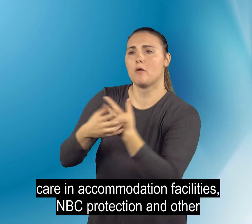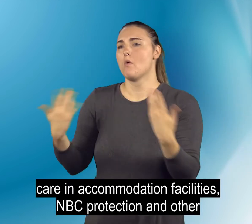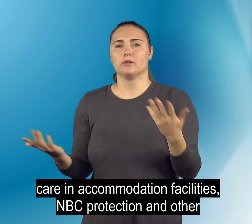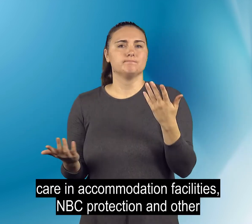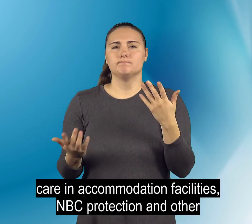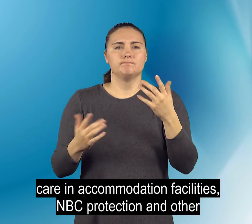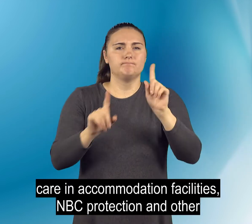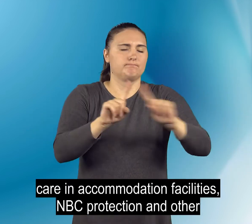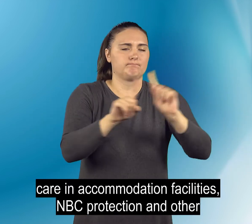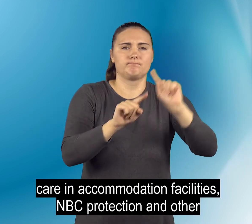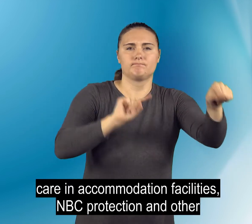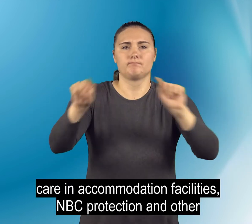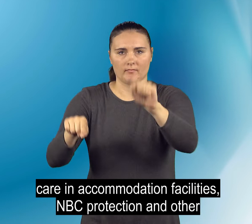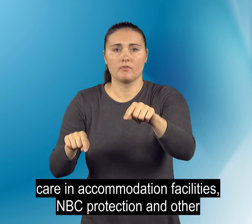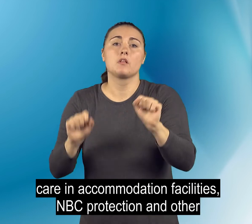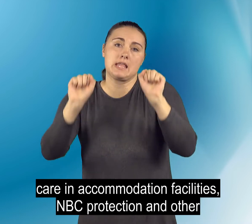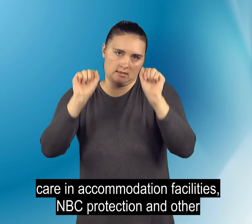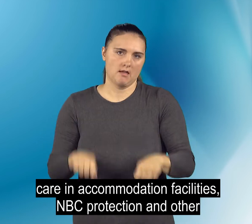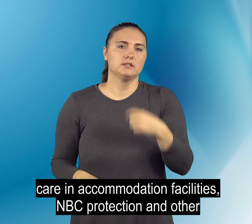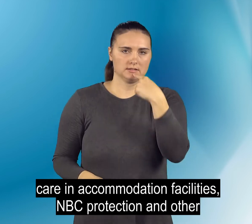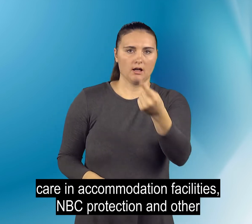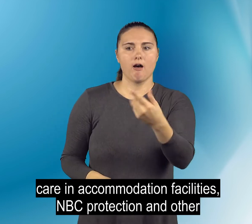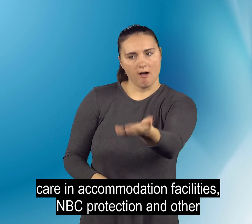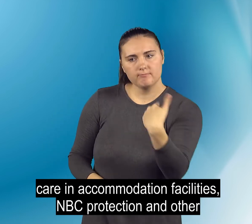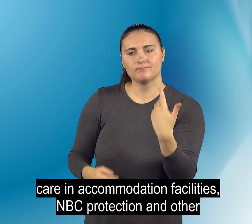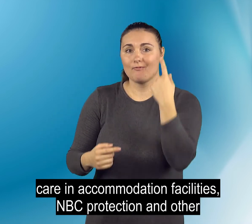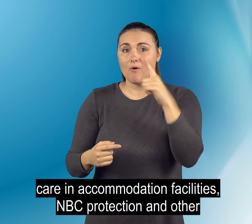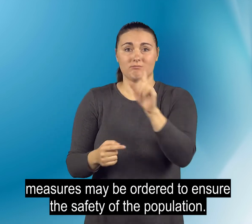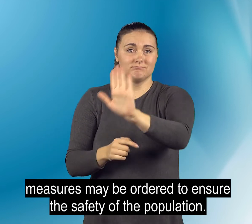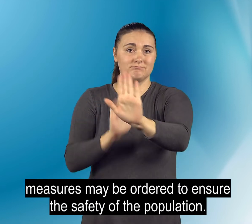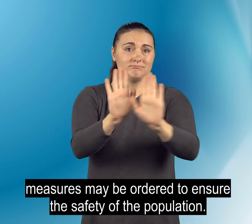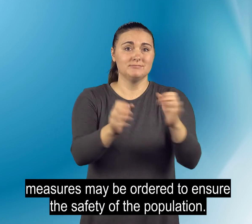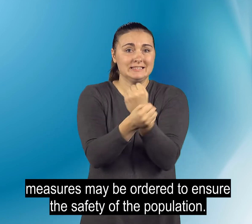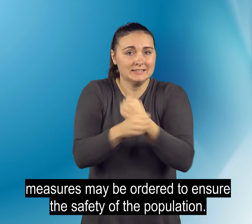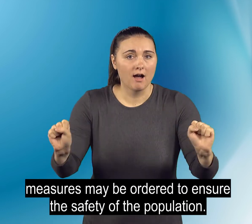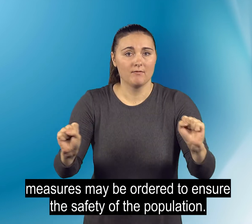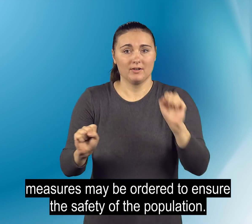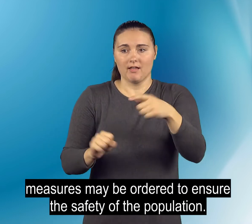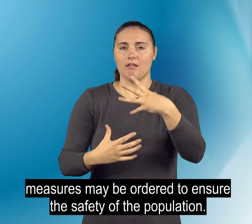NBC protection, and other measures may be ordered to ensure the safety of the